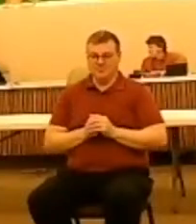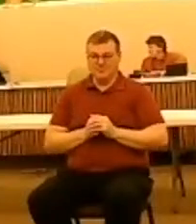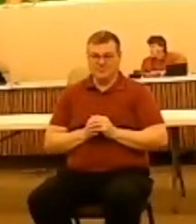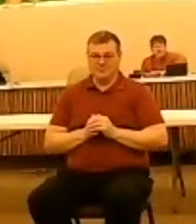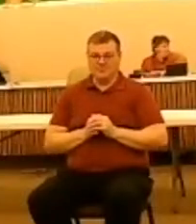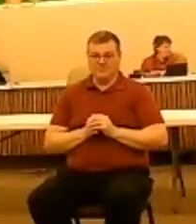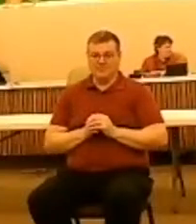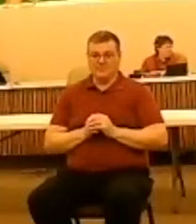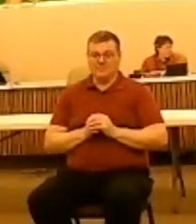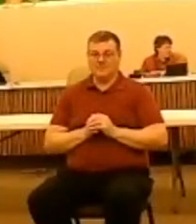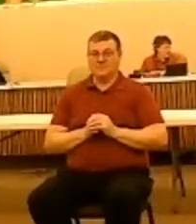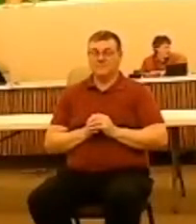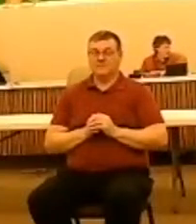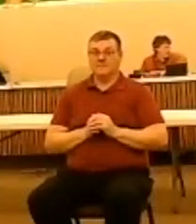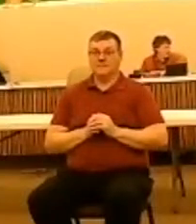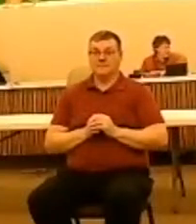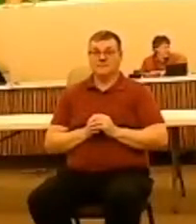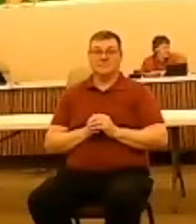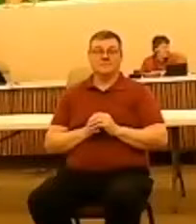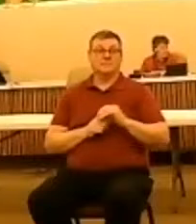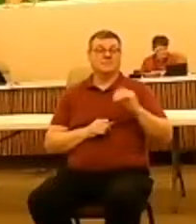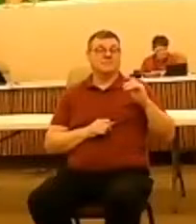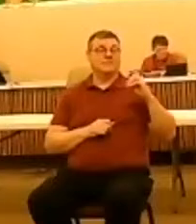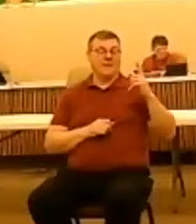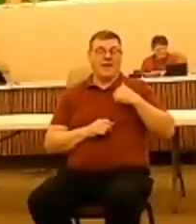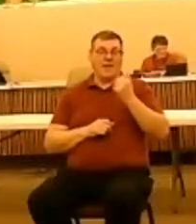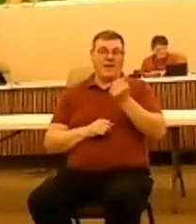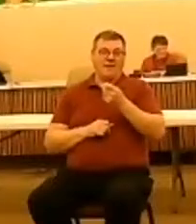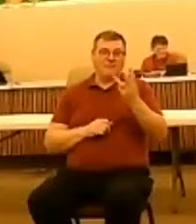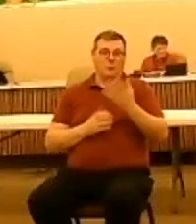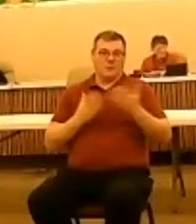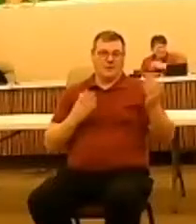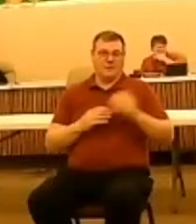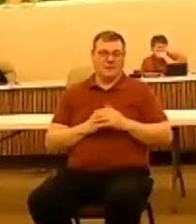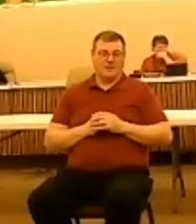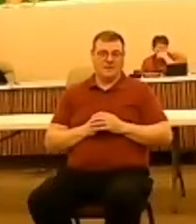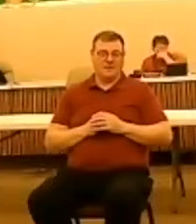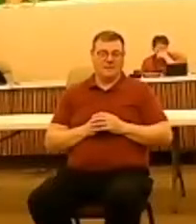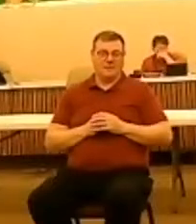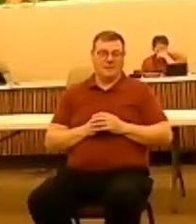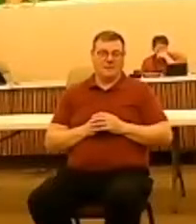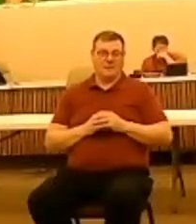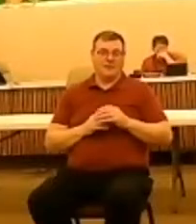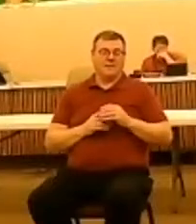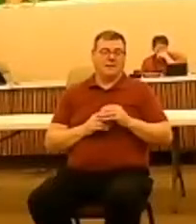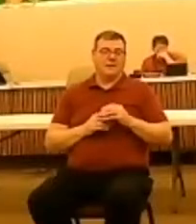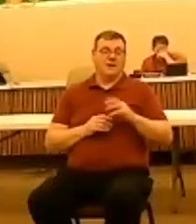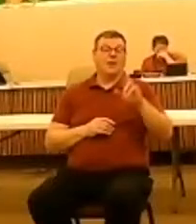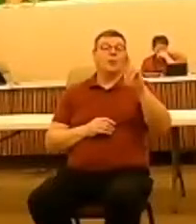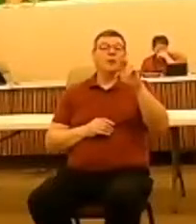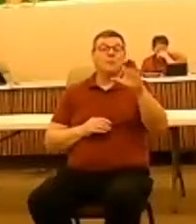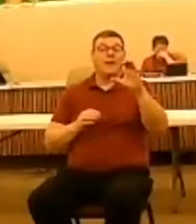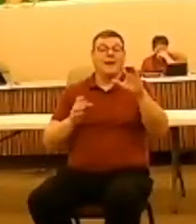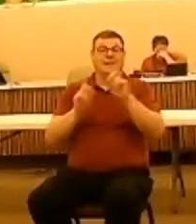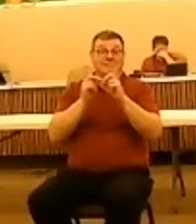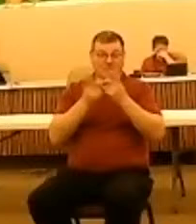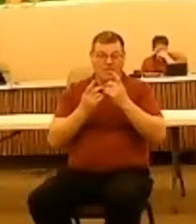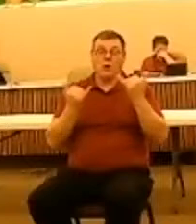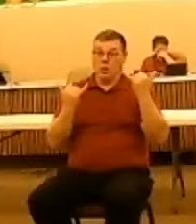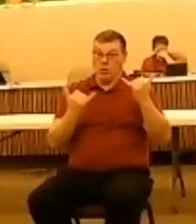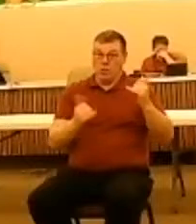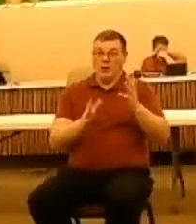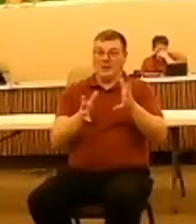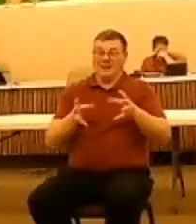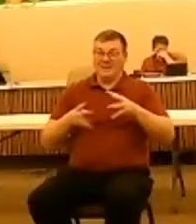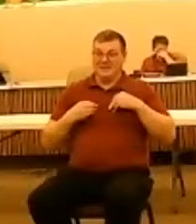I've got nothing. Like, Well, I have a few things, so try to make it quick. The Always rec department is currently accepting